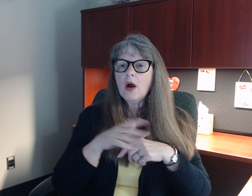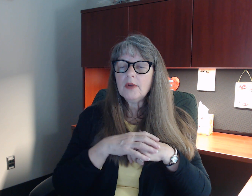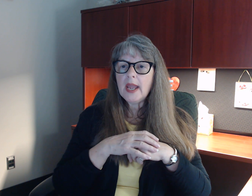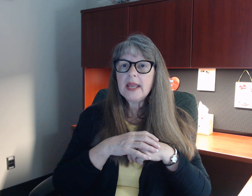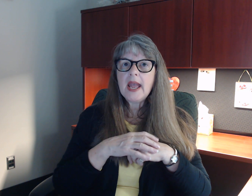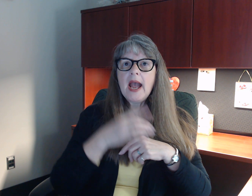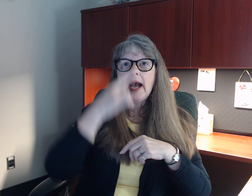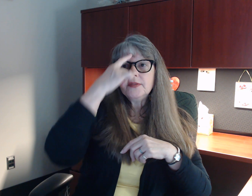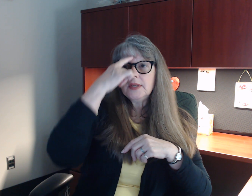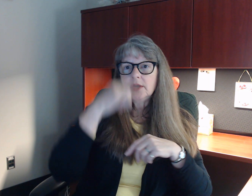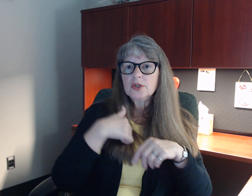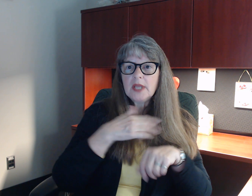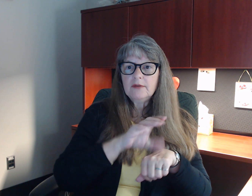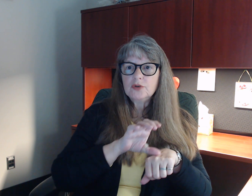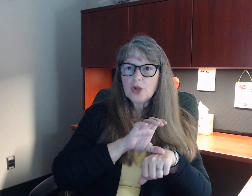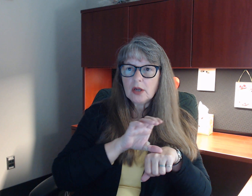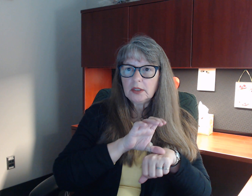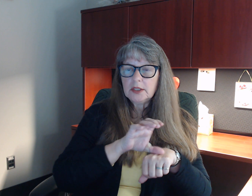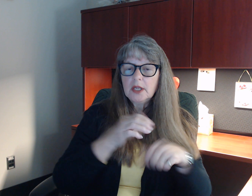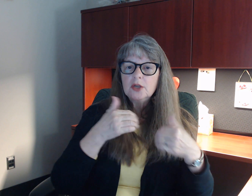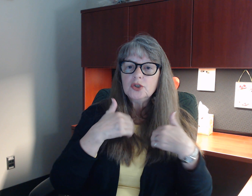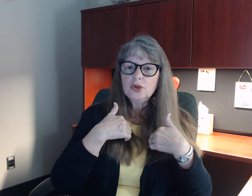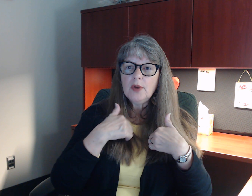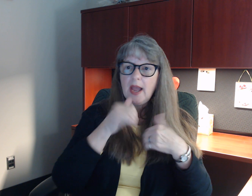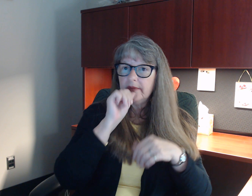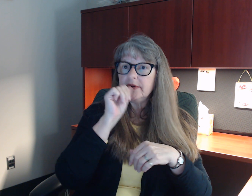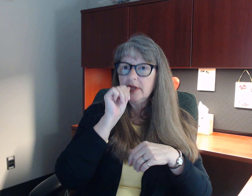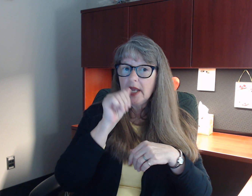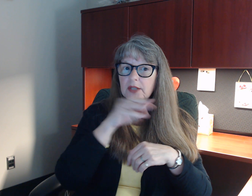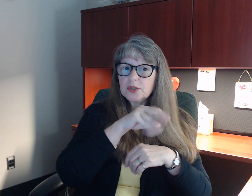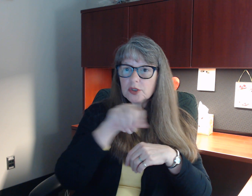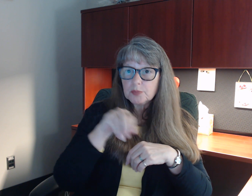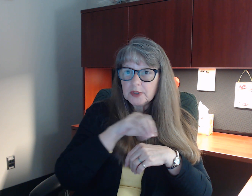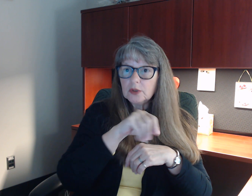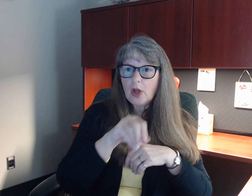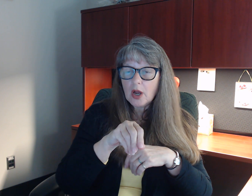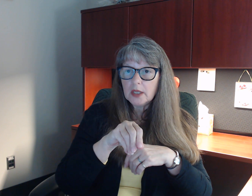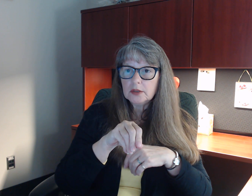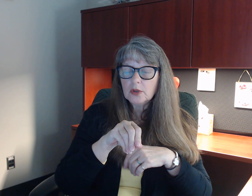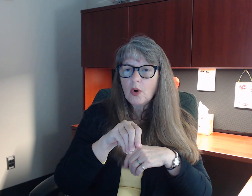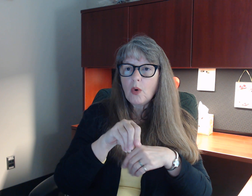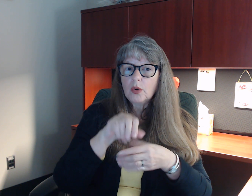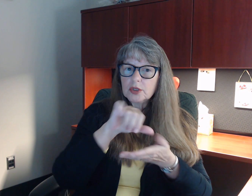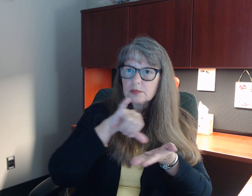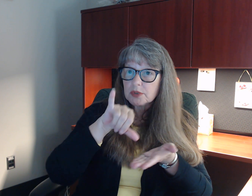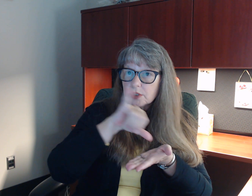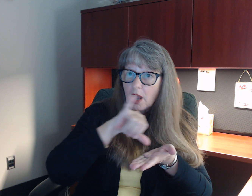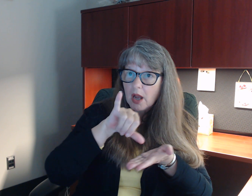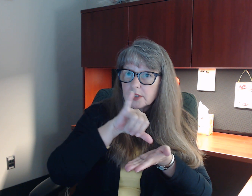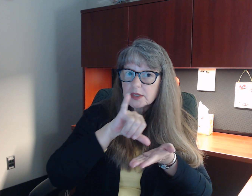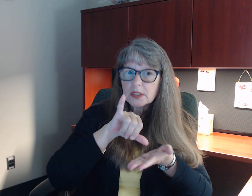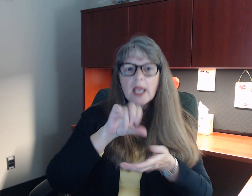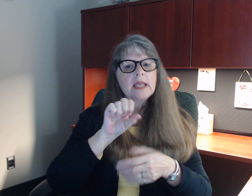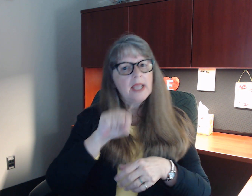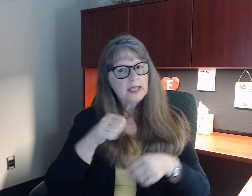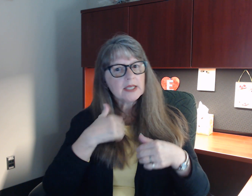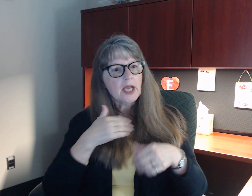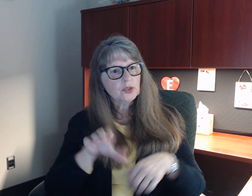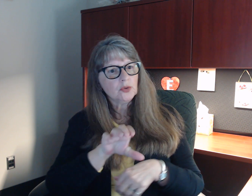Okay, I think I'll just have chocolate. Do you have nuts to sprinkle on or some sauce? Yes, I do.